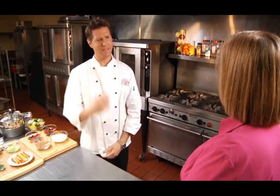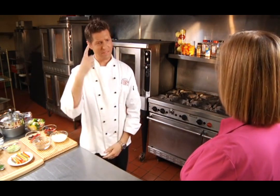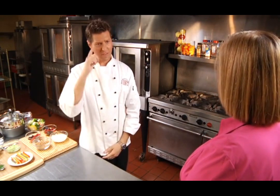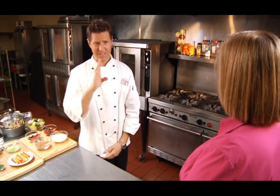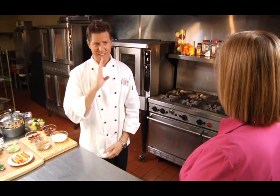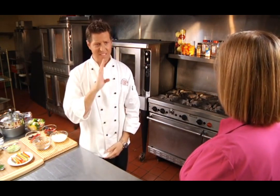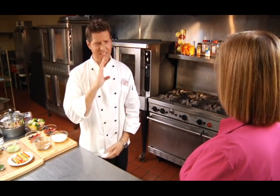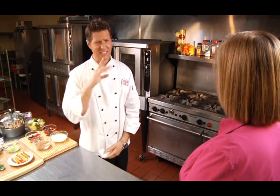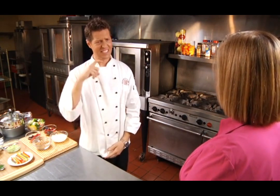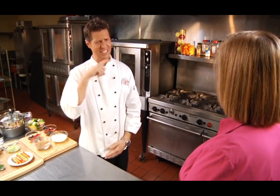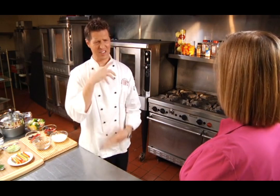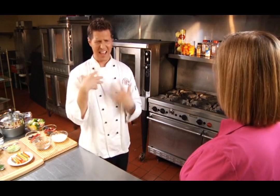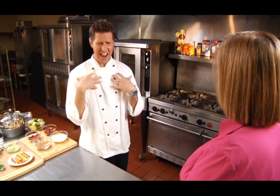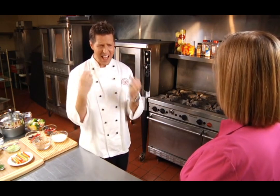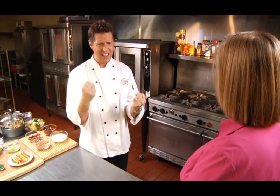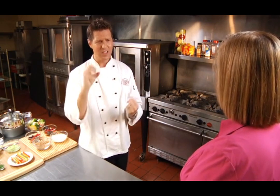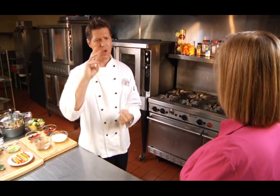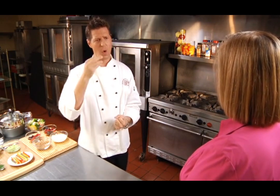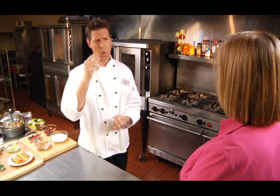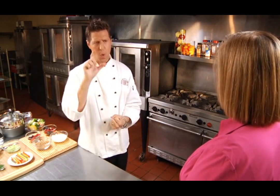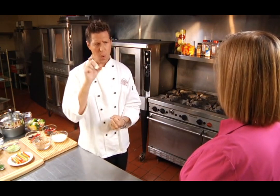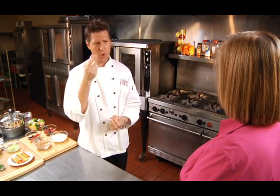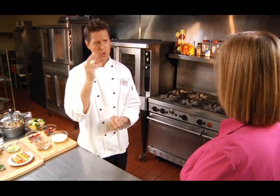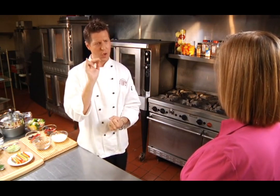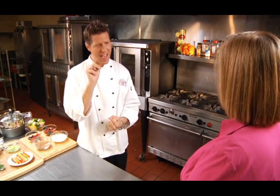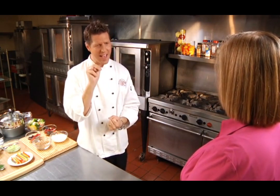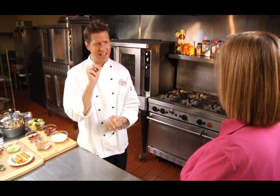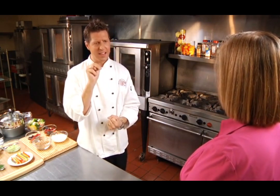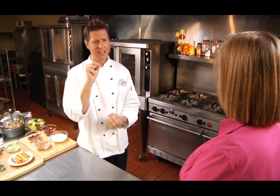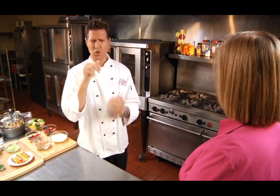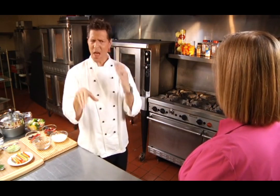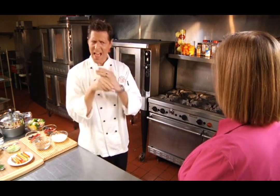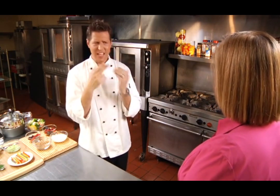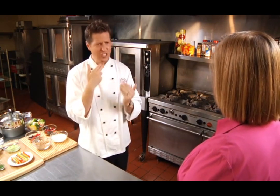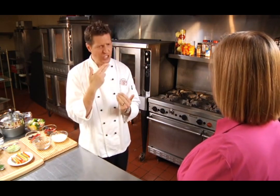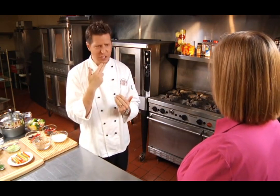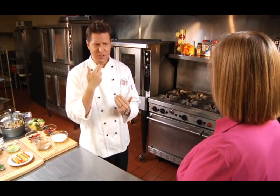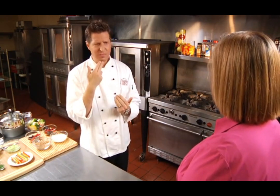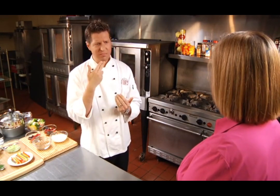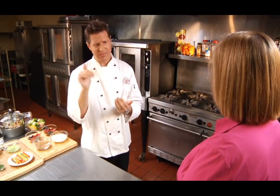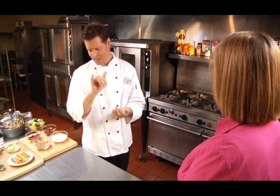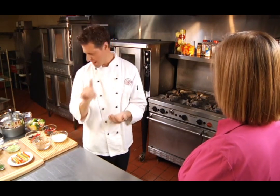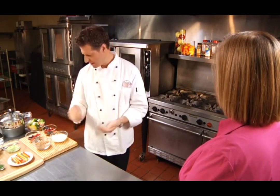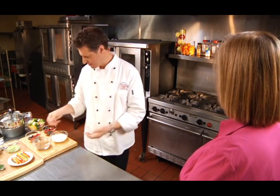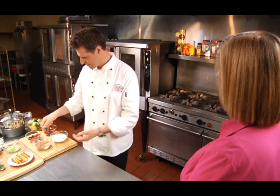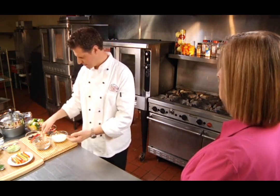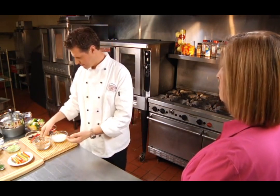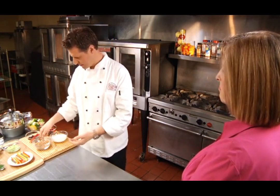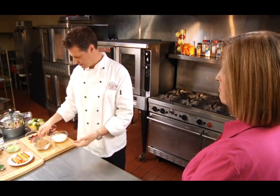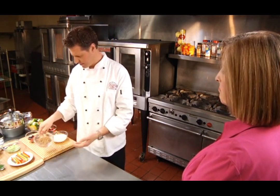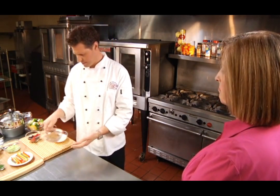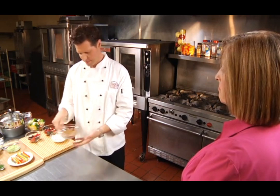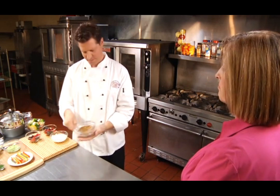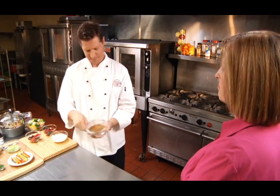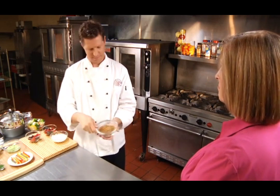For breakfast, you can add 1 cup of berries to a healthy whole grain cereal that has no sugar added.